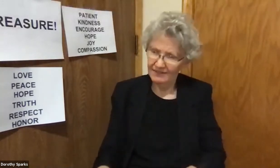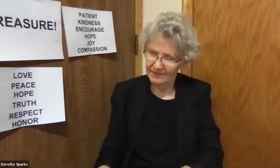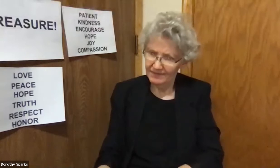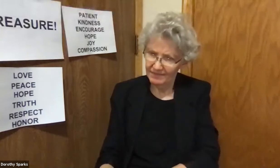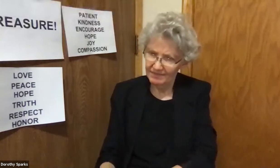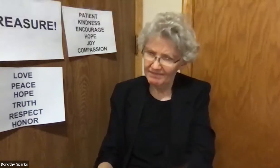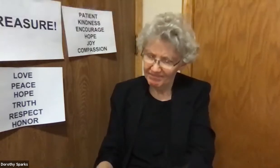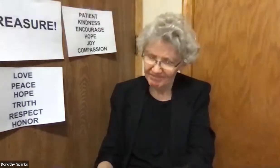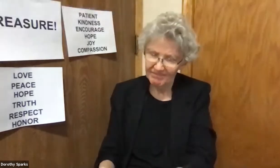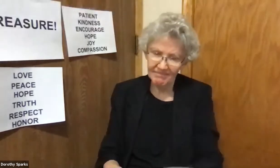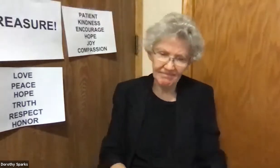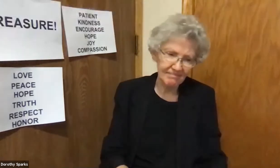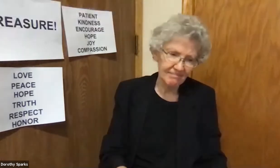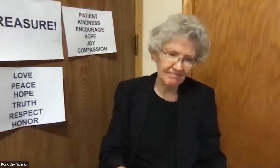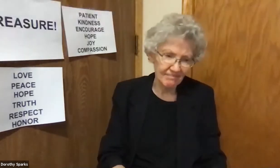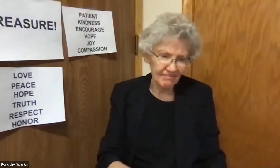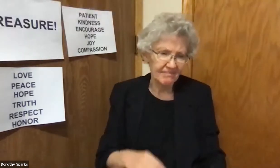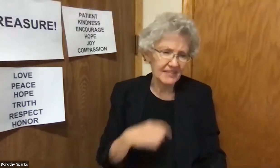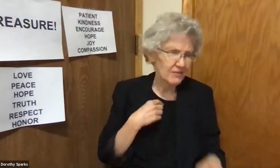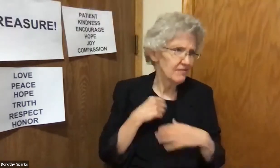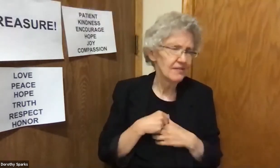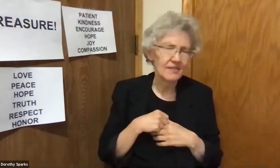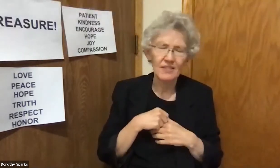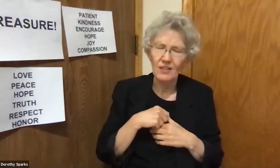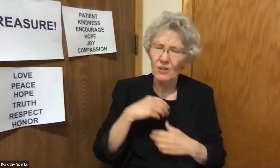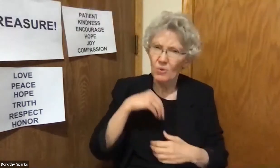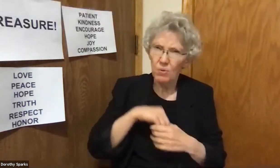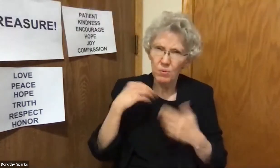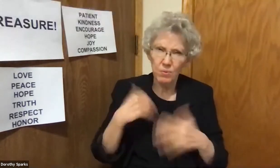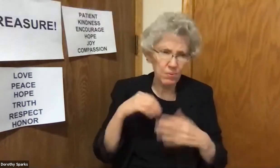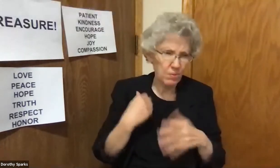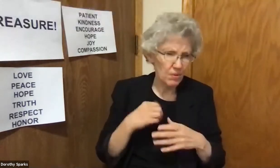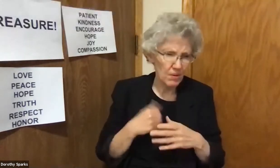and they're worried and concerned about themselves.